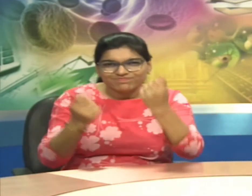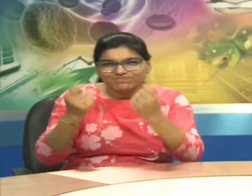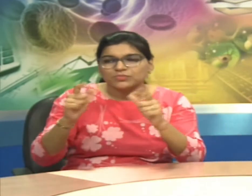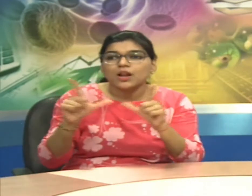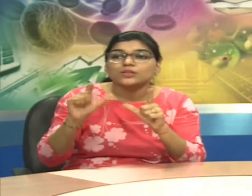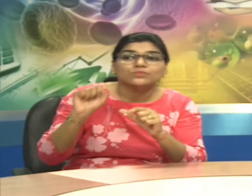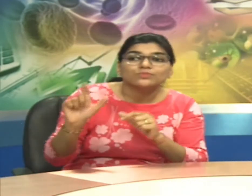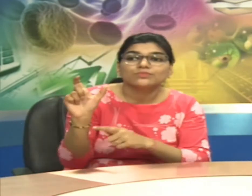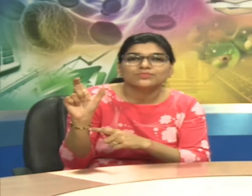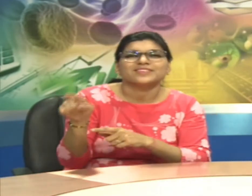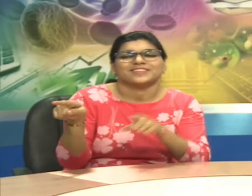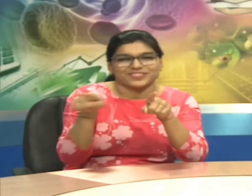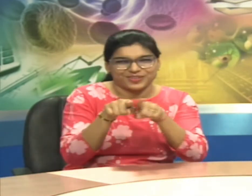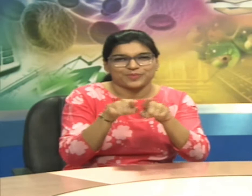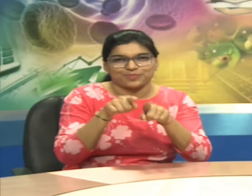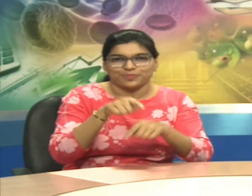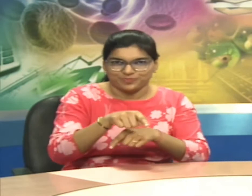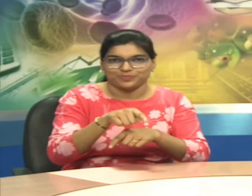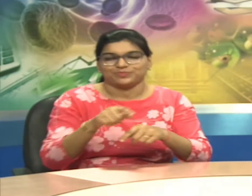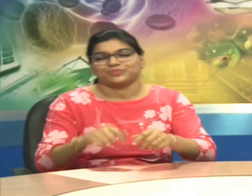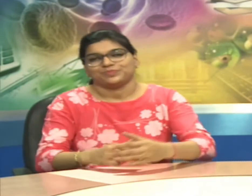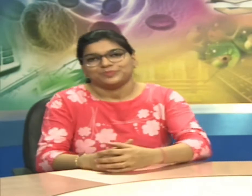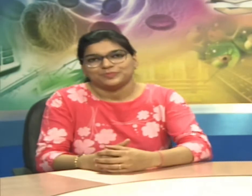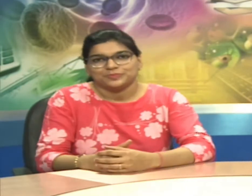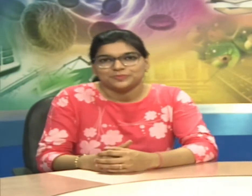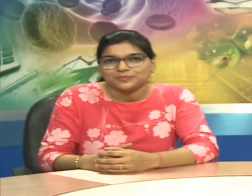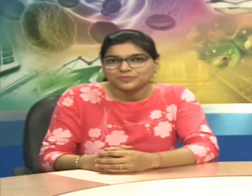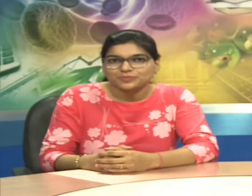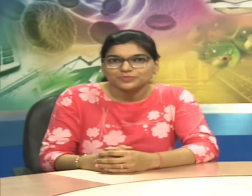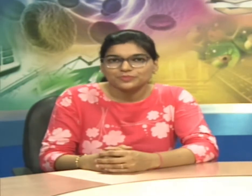you all have seen the license of vehicles.